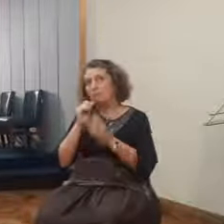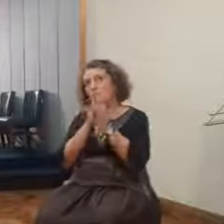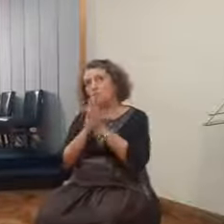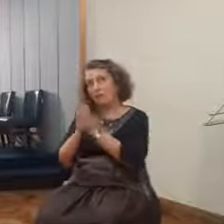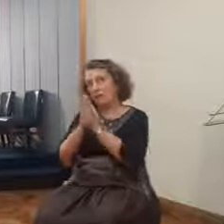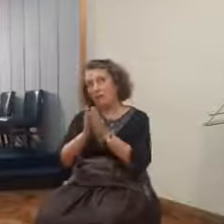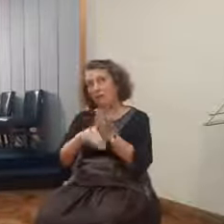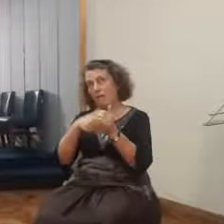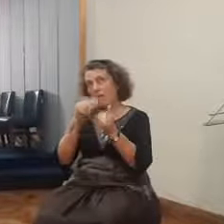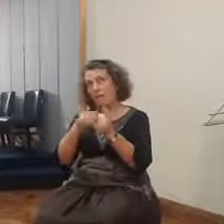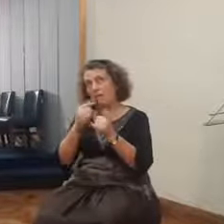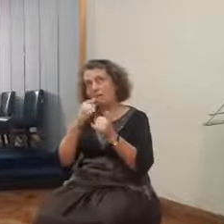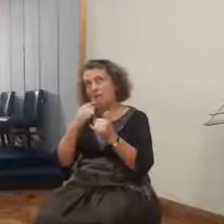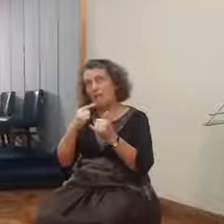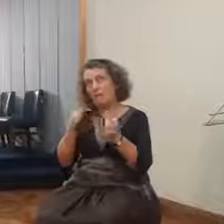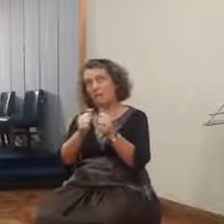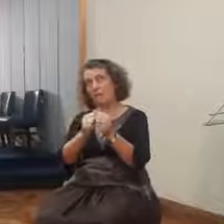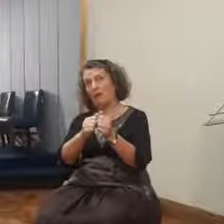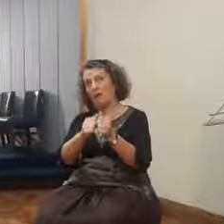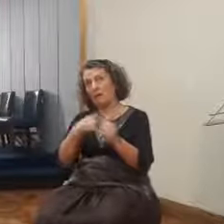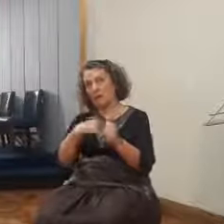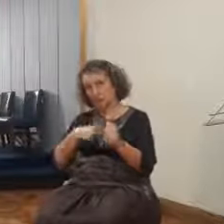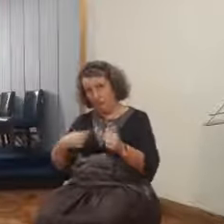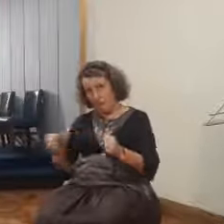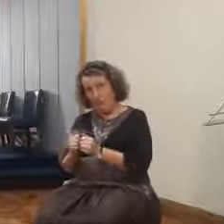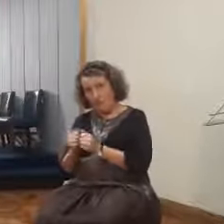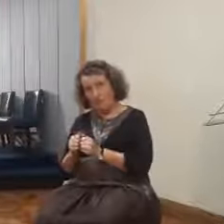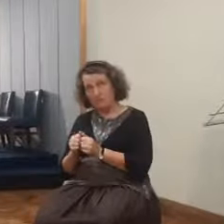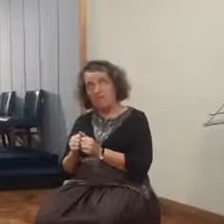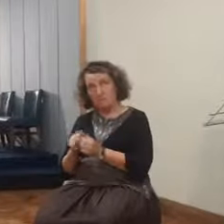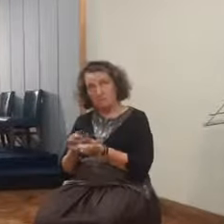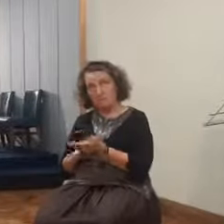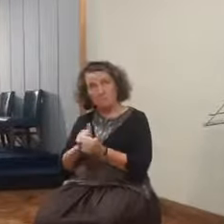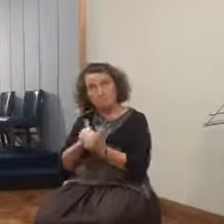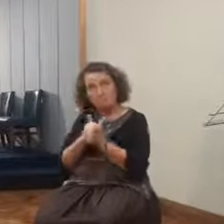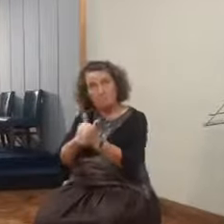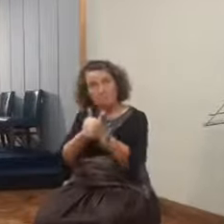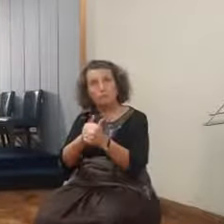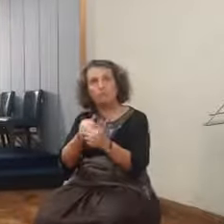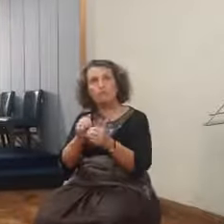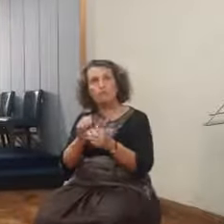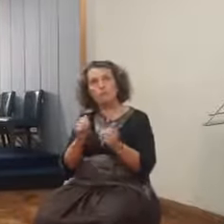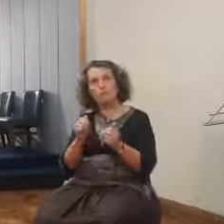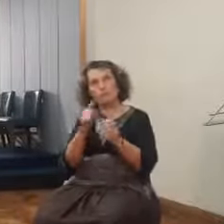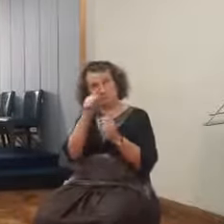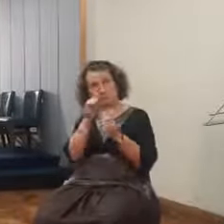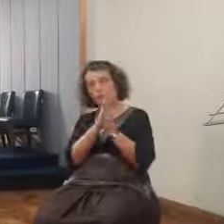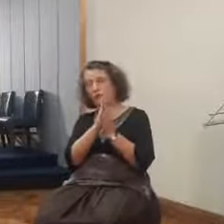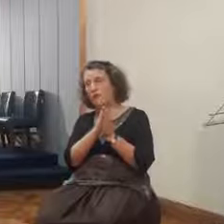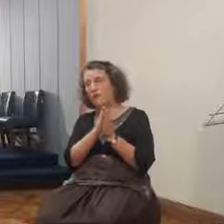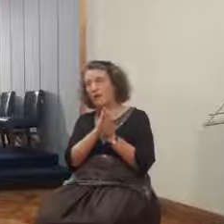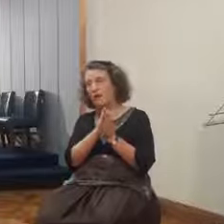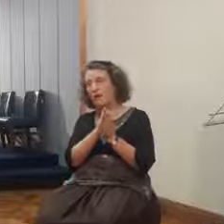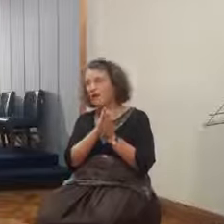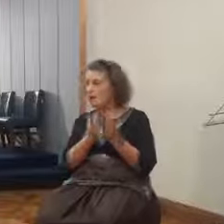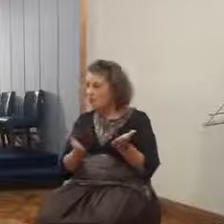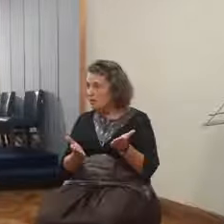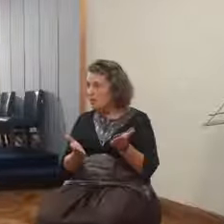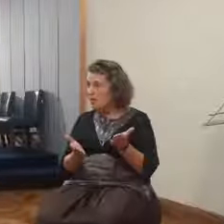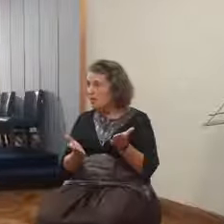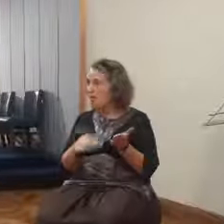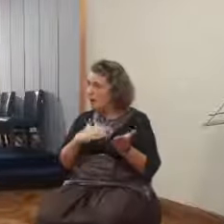and fuller? Well, if you can sing, do sing. And without any artificiality, and for the praise of